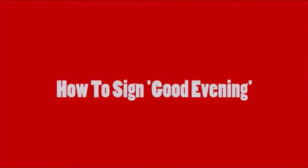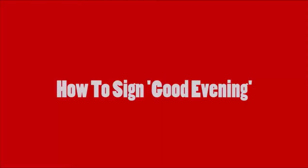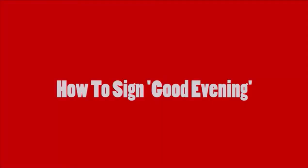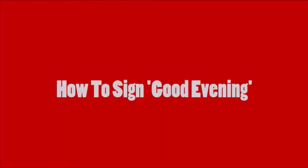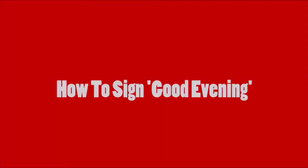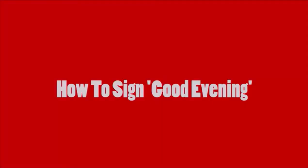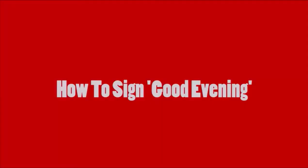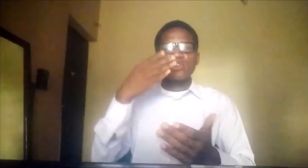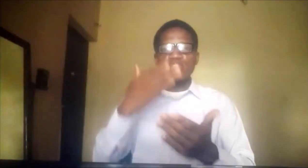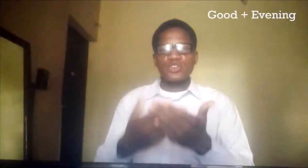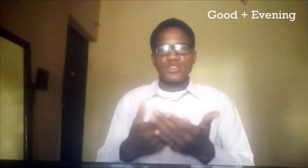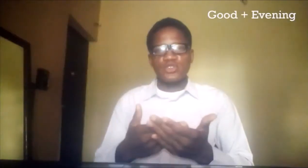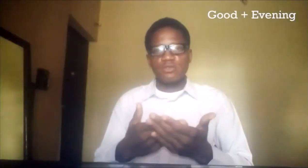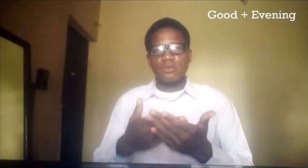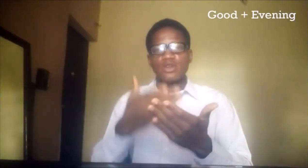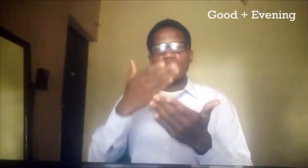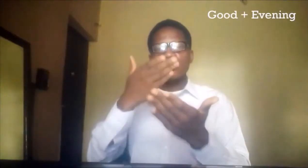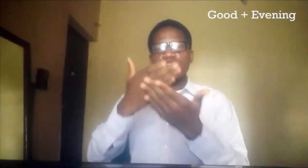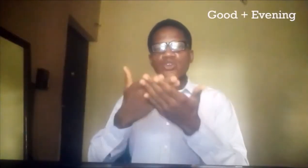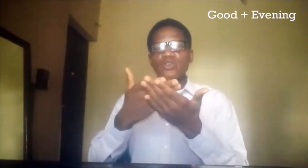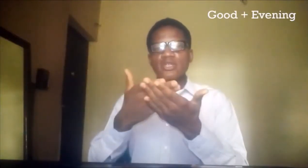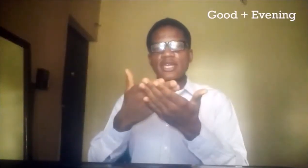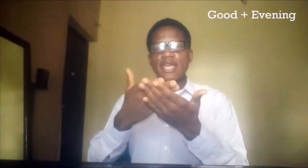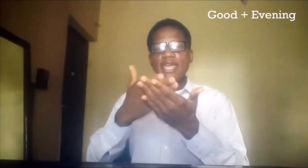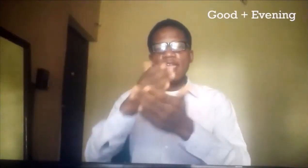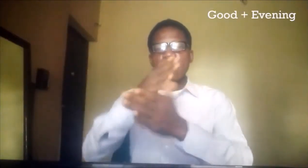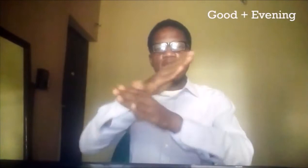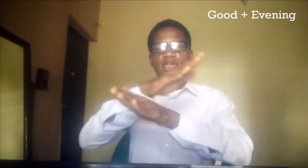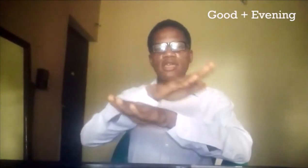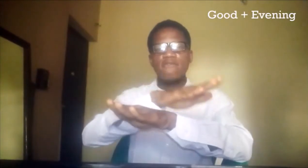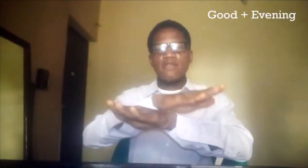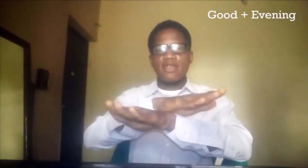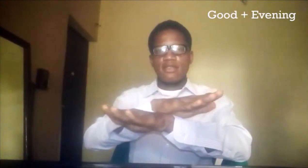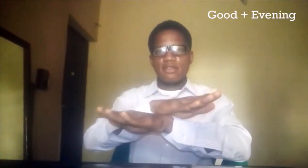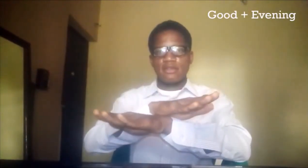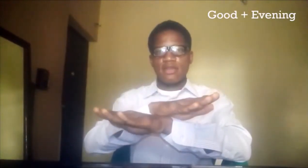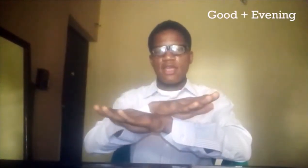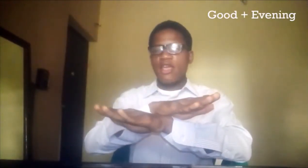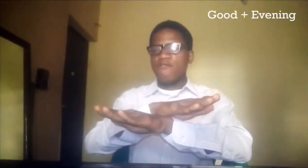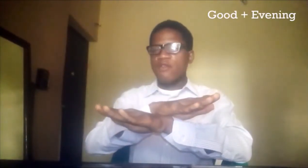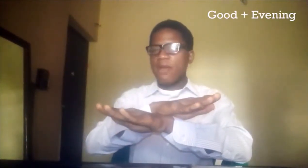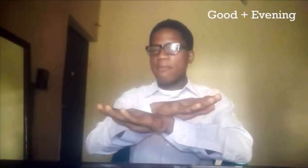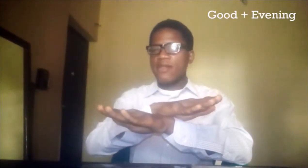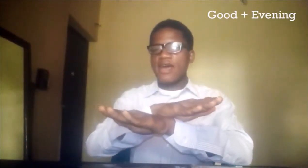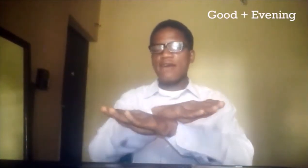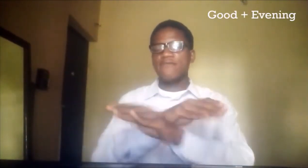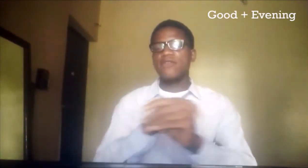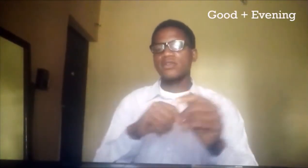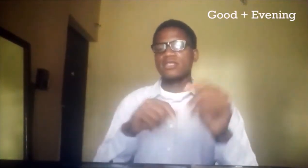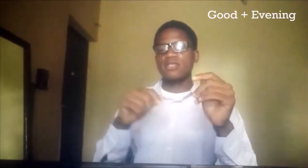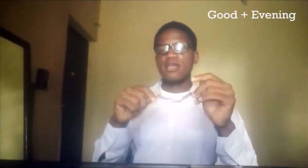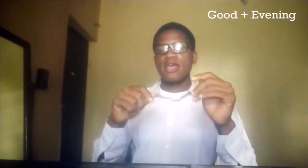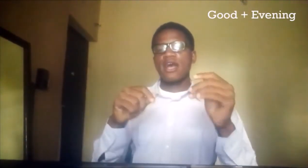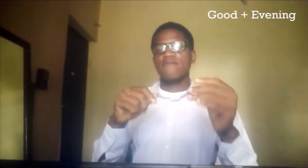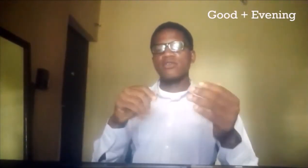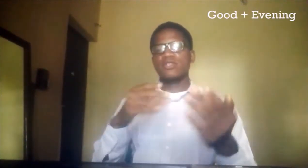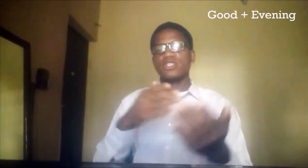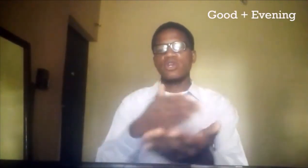good evening? Good. Good evening. Remember that at first the sun